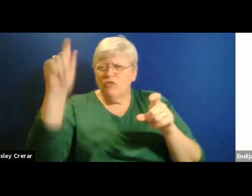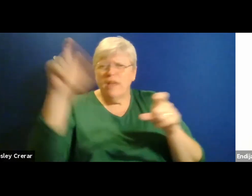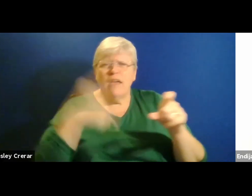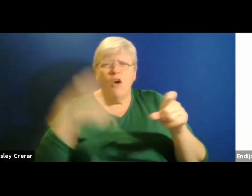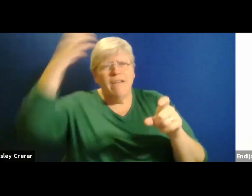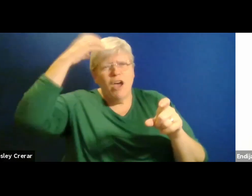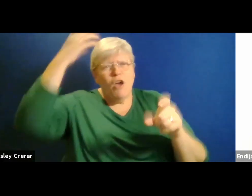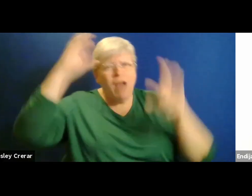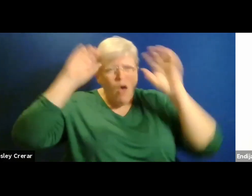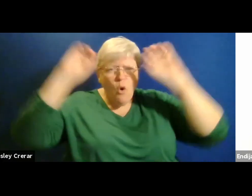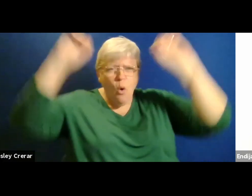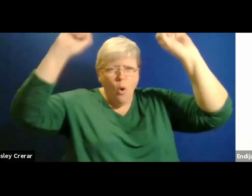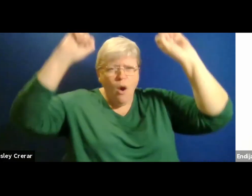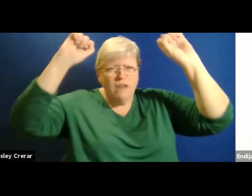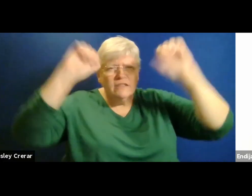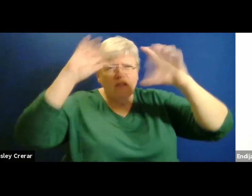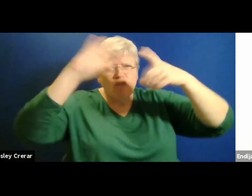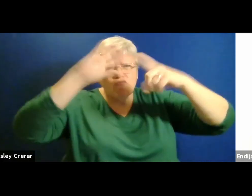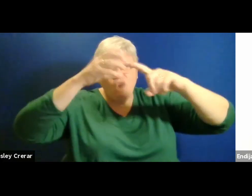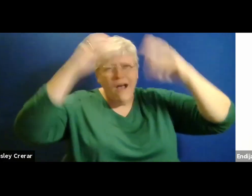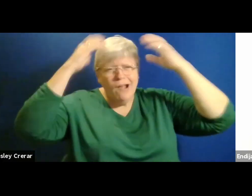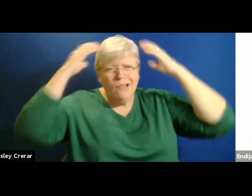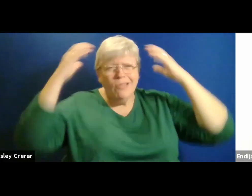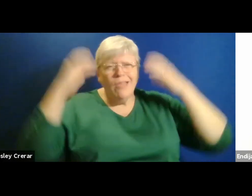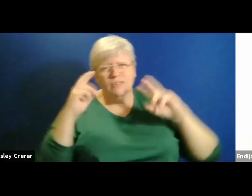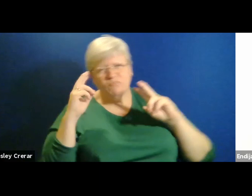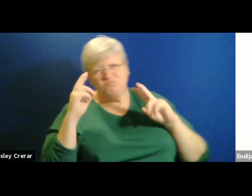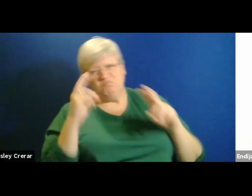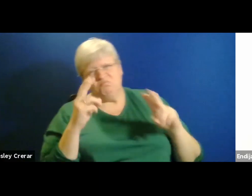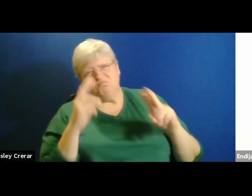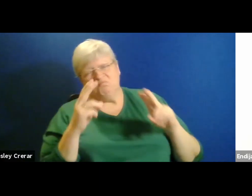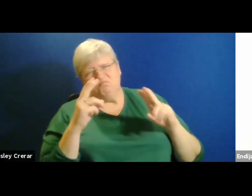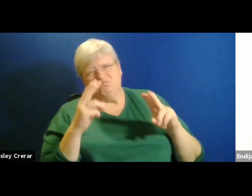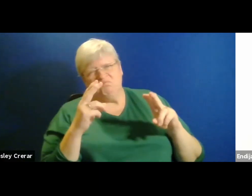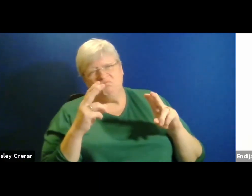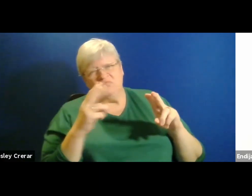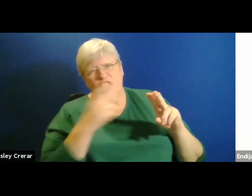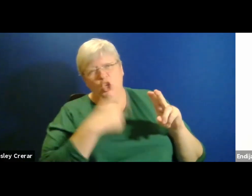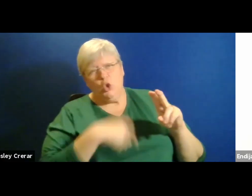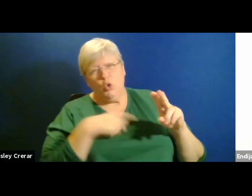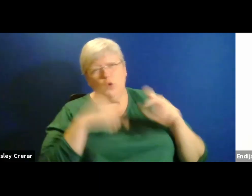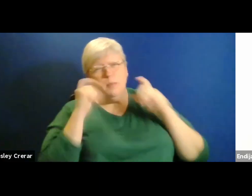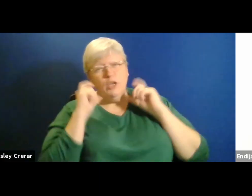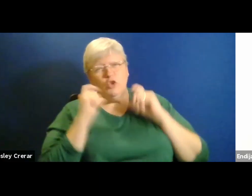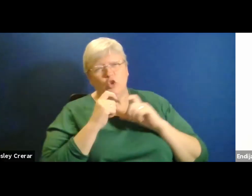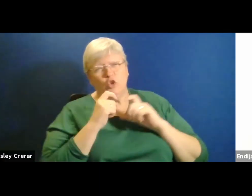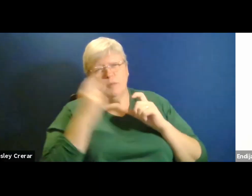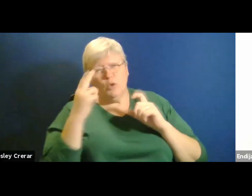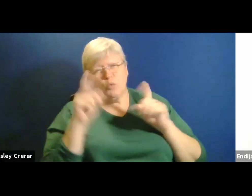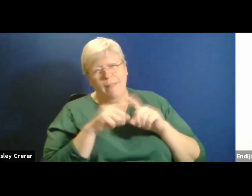on solid rock and the lioness's watch with human-shaped jaws and something motherly in their